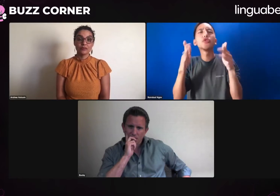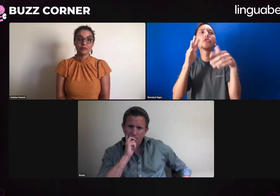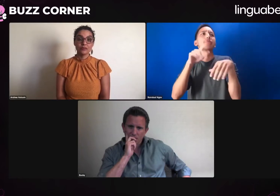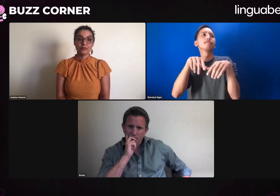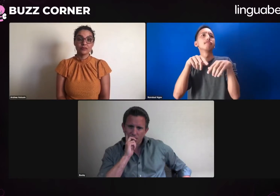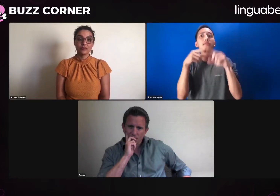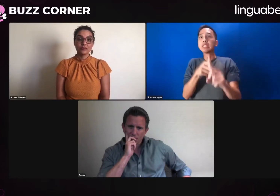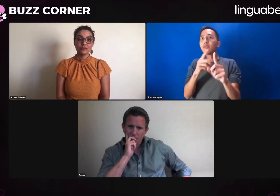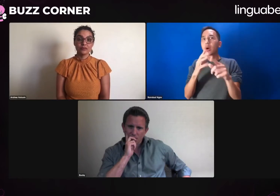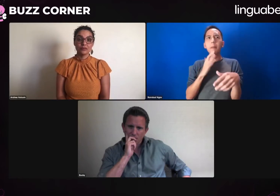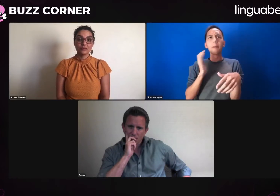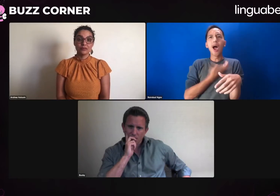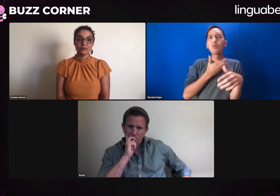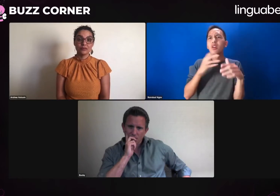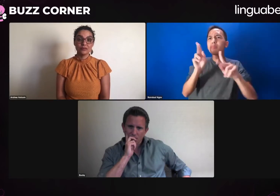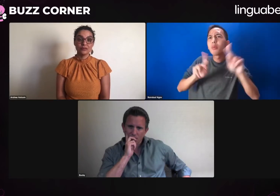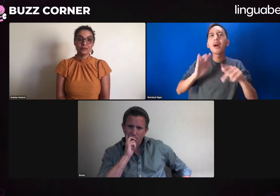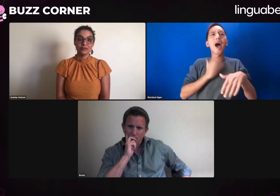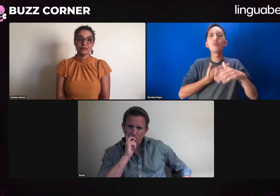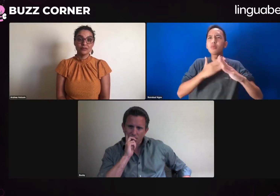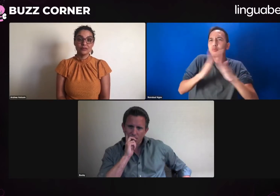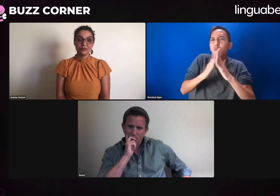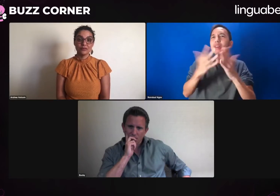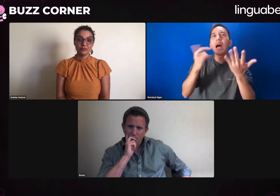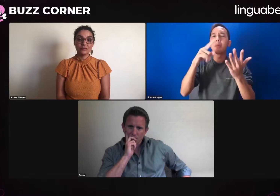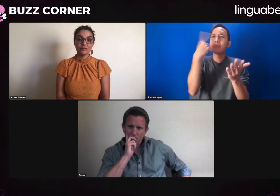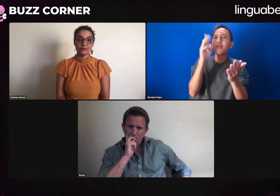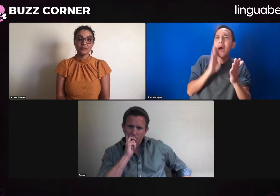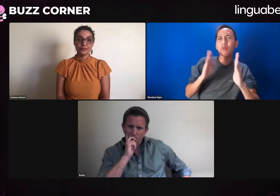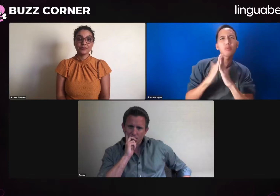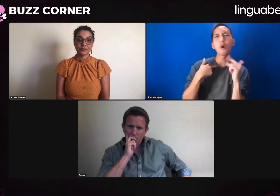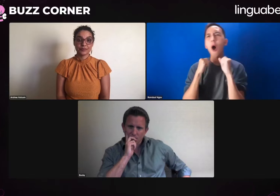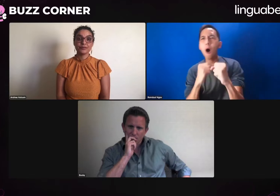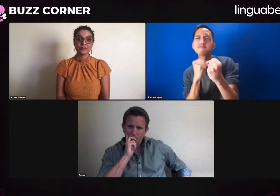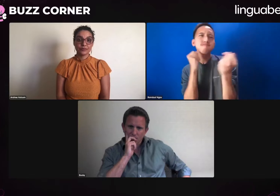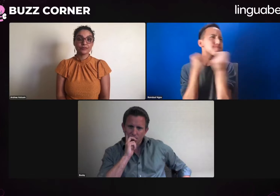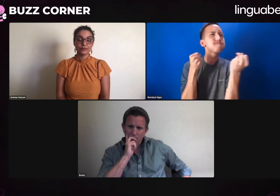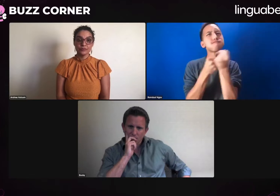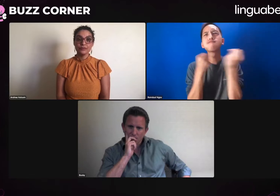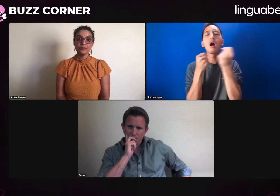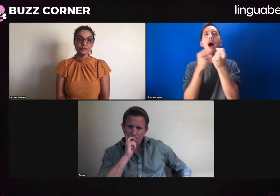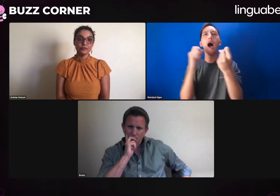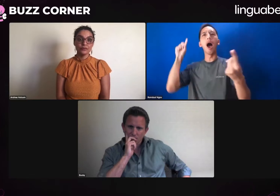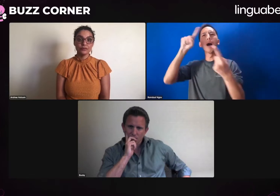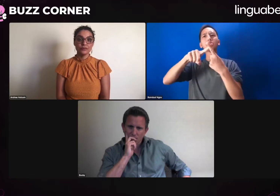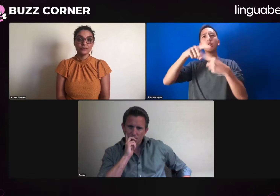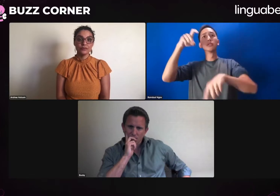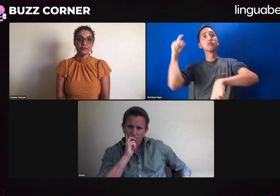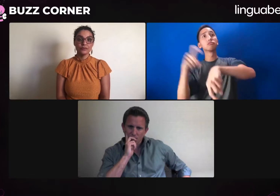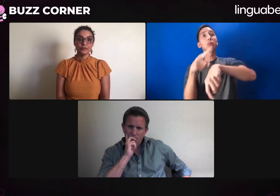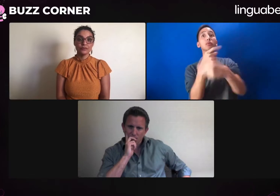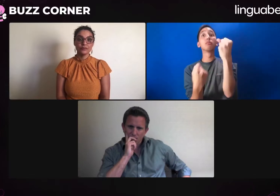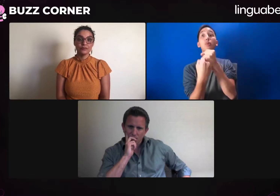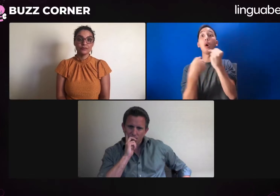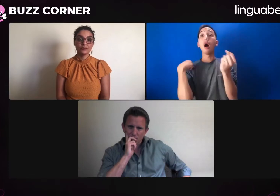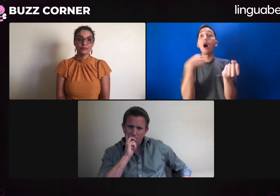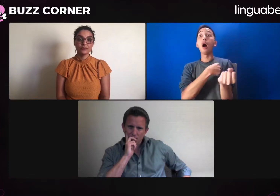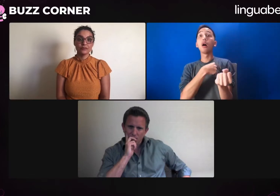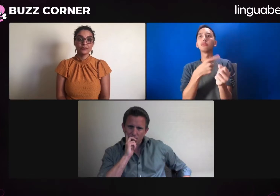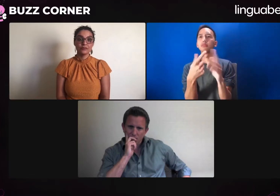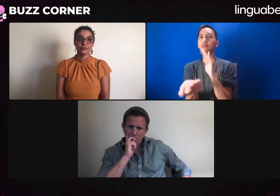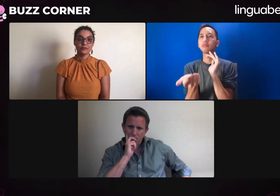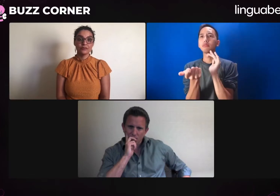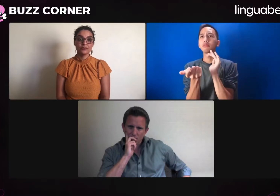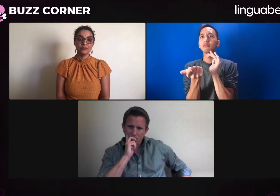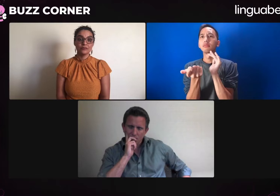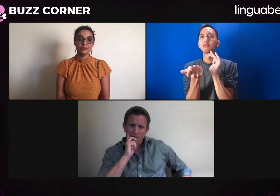been so much of an advocate for interpreters and our people and our community, the Black and Brown community. I've been very, very